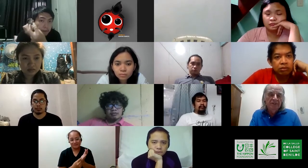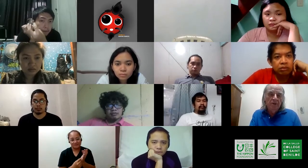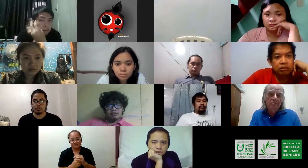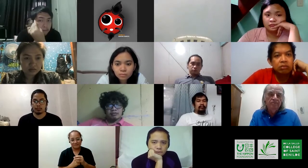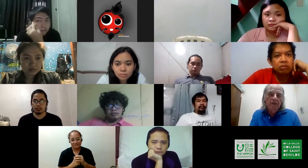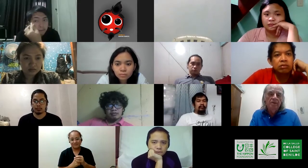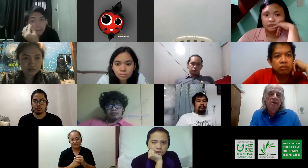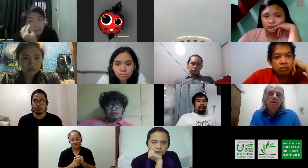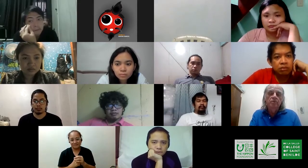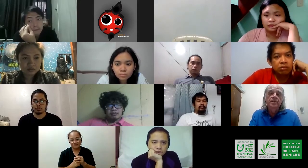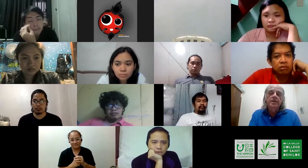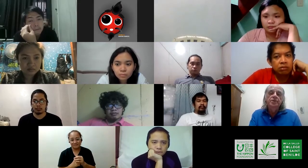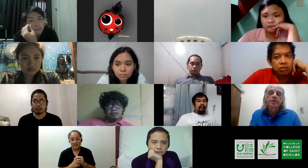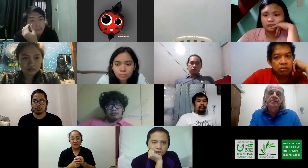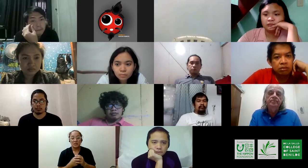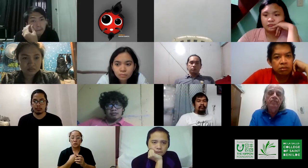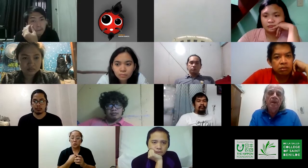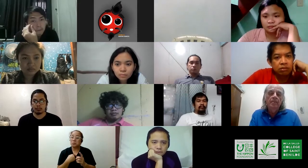So I talked with Teshi about